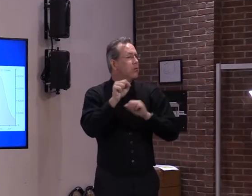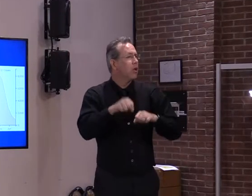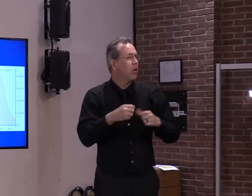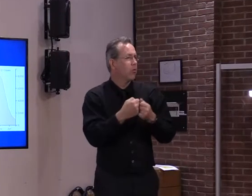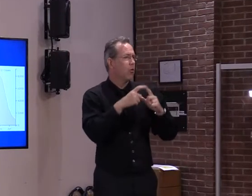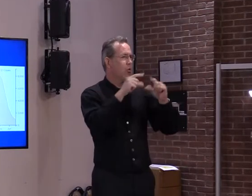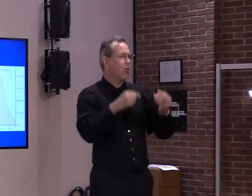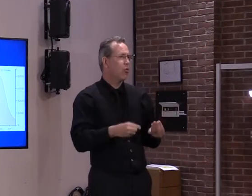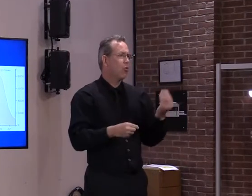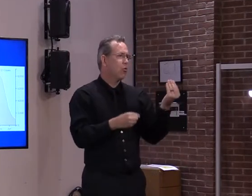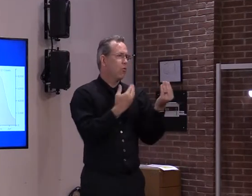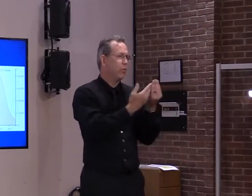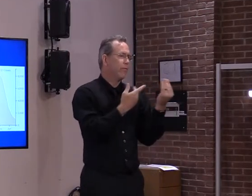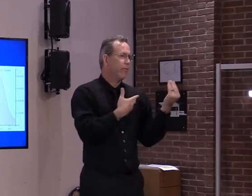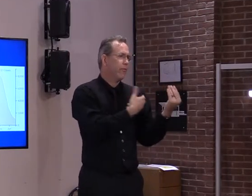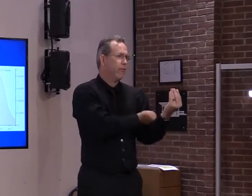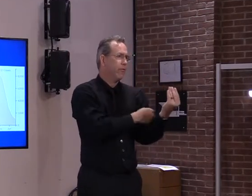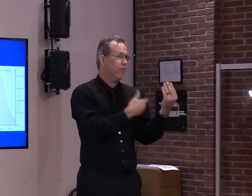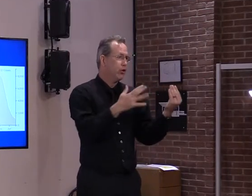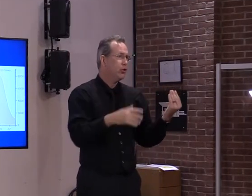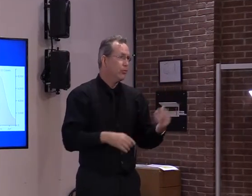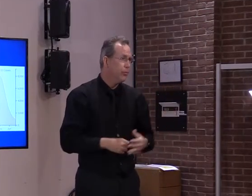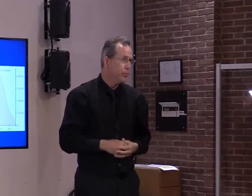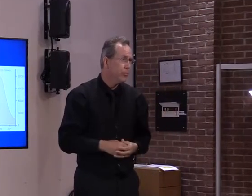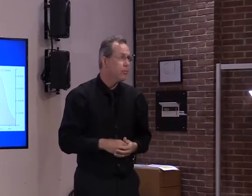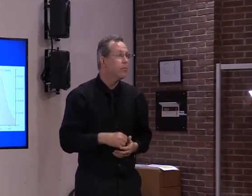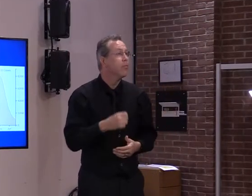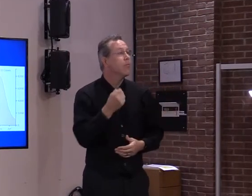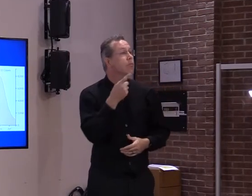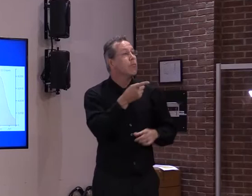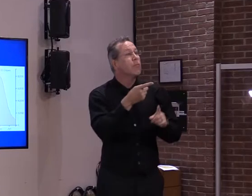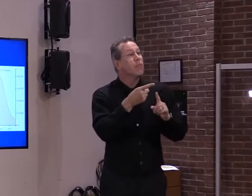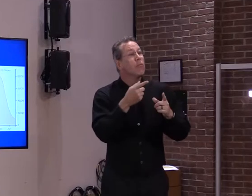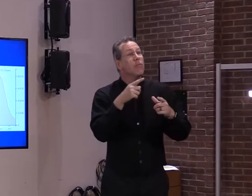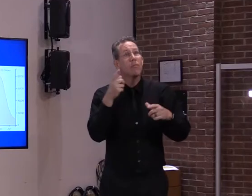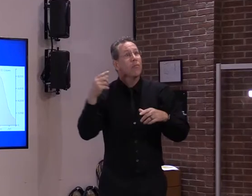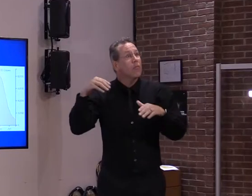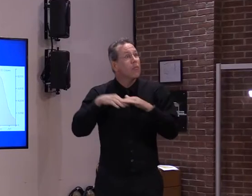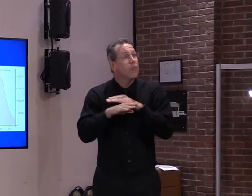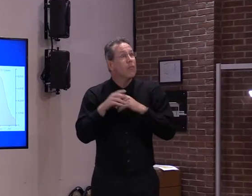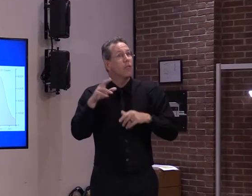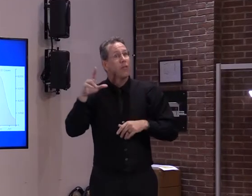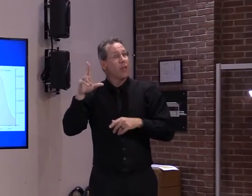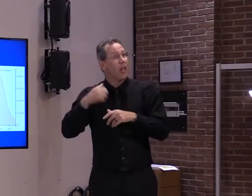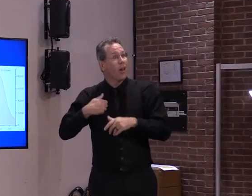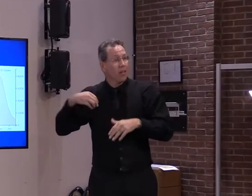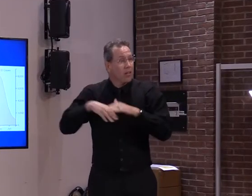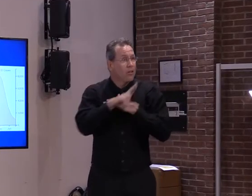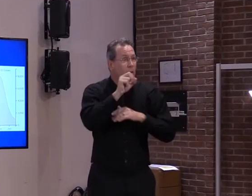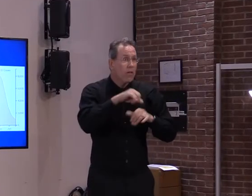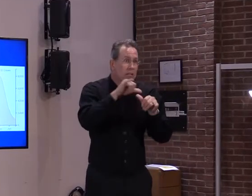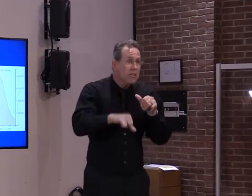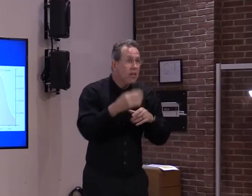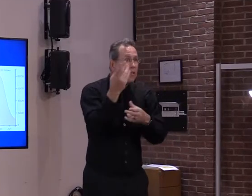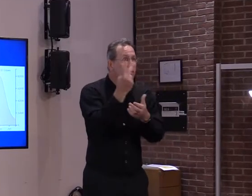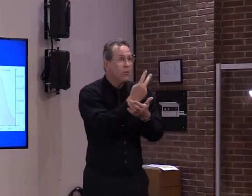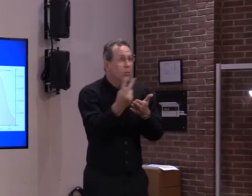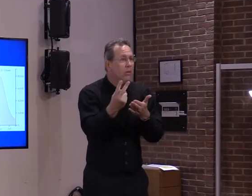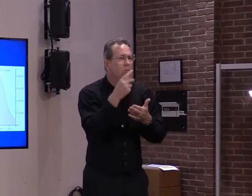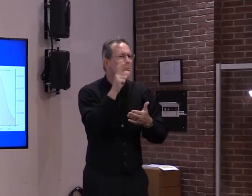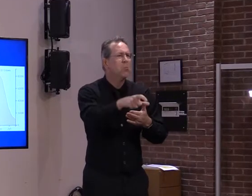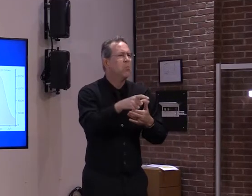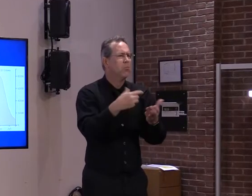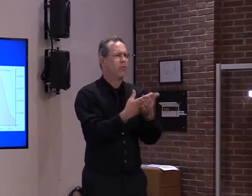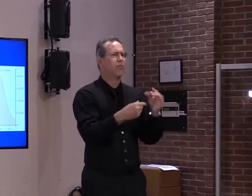quarantining. There was no indication, however, when this policy may be extended to non-Canadian citizens who are fully